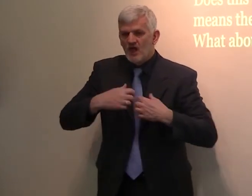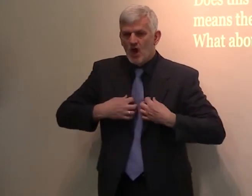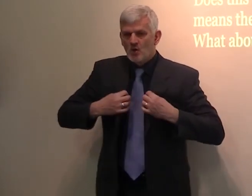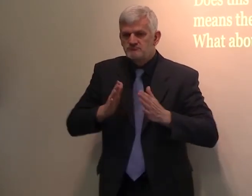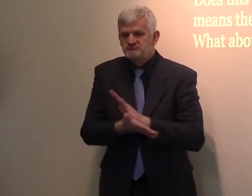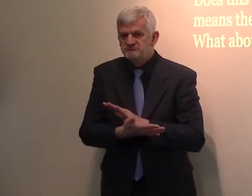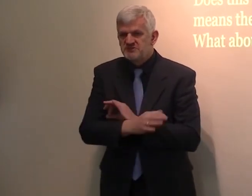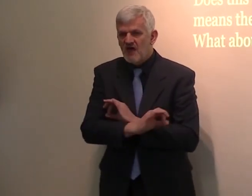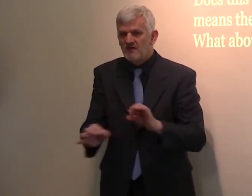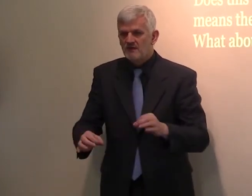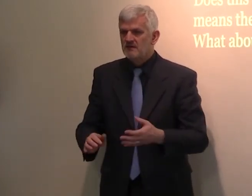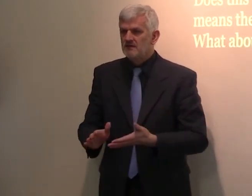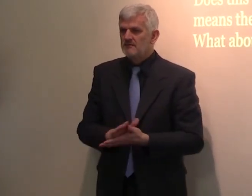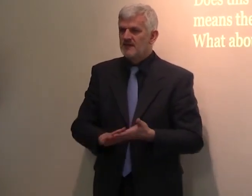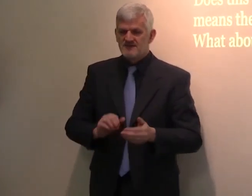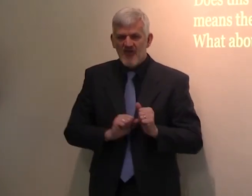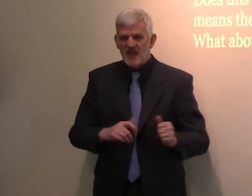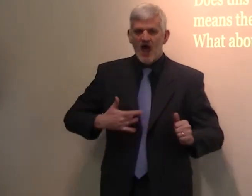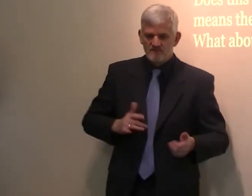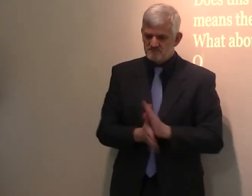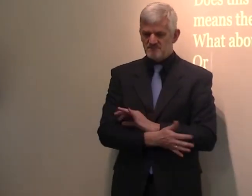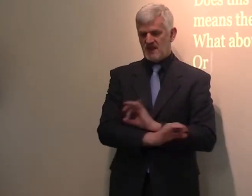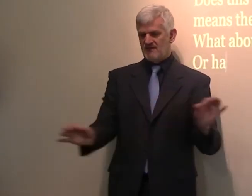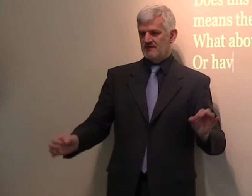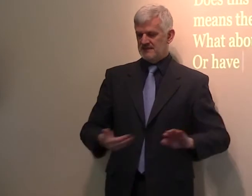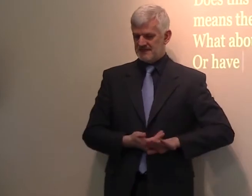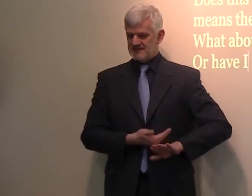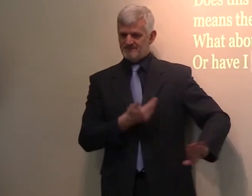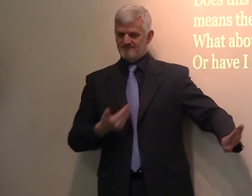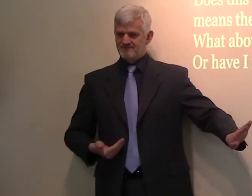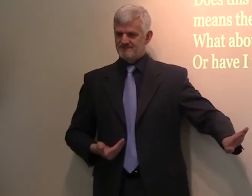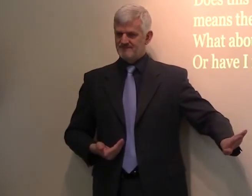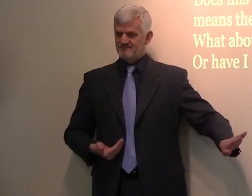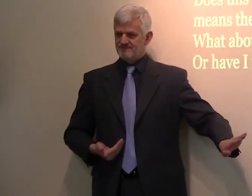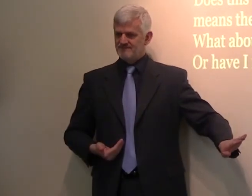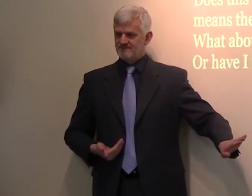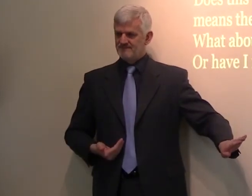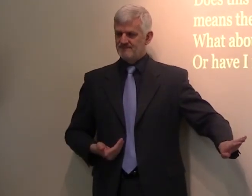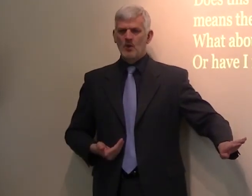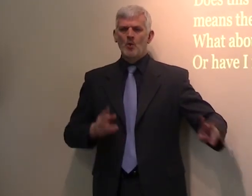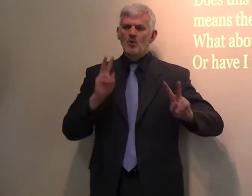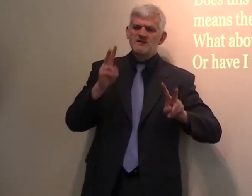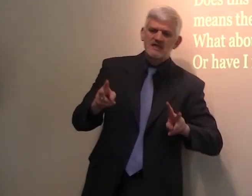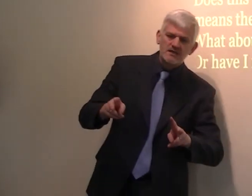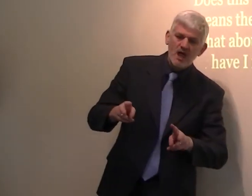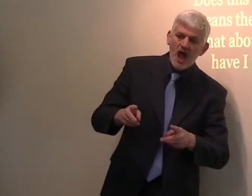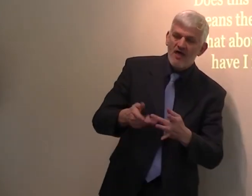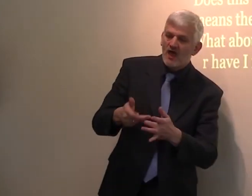it means they have not polluted their life. They have not followed what the other people are doing. They have not followed the